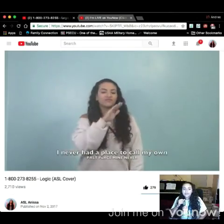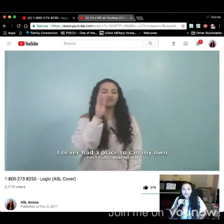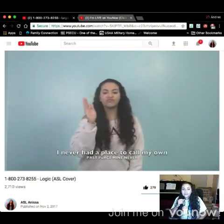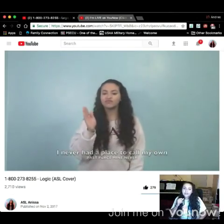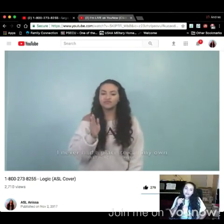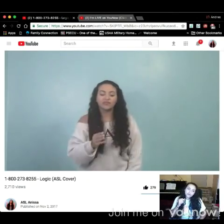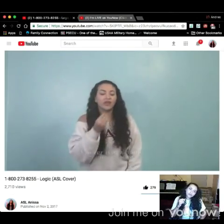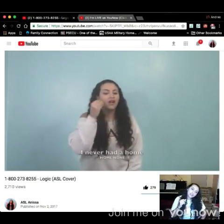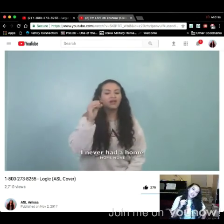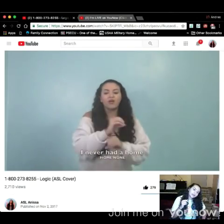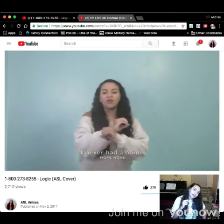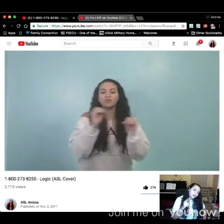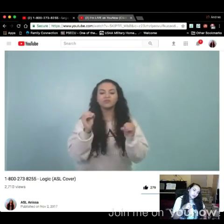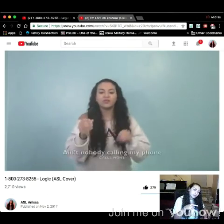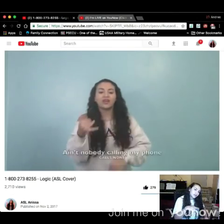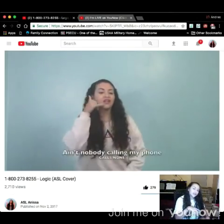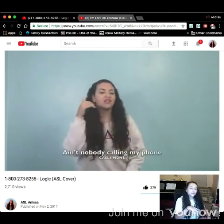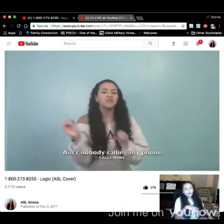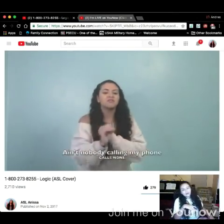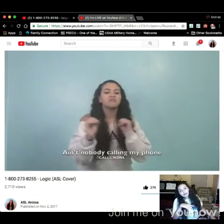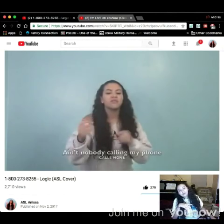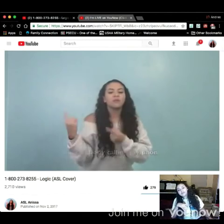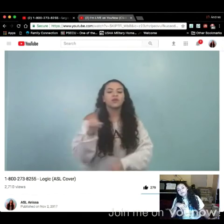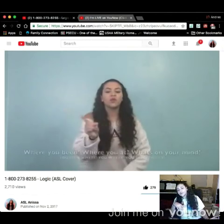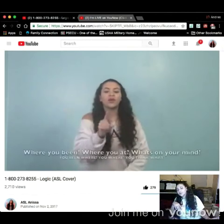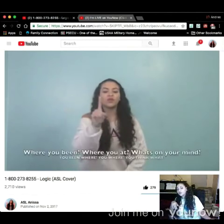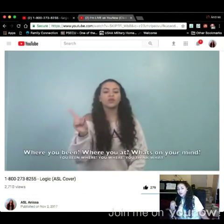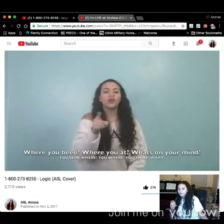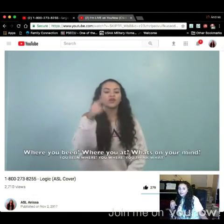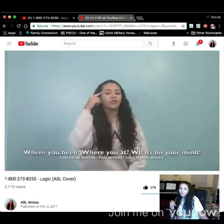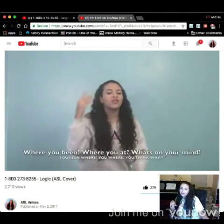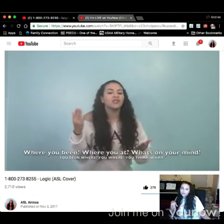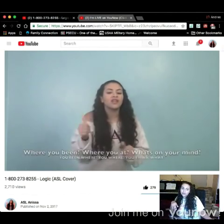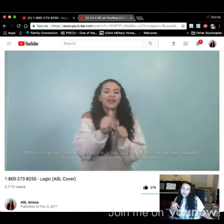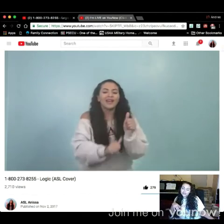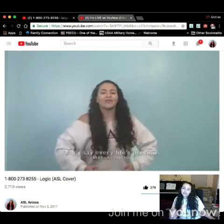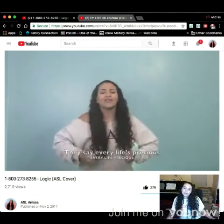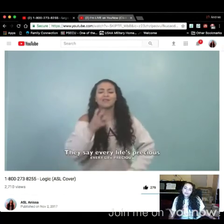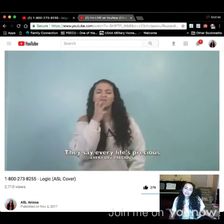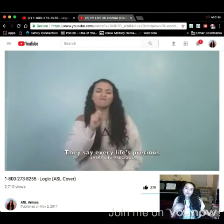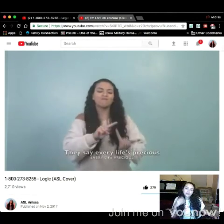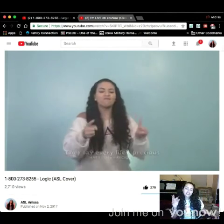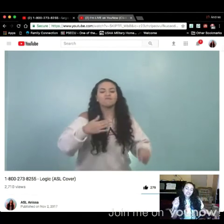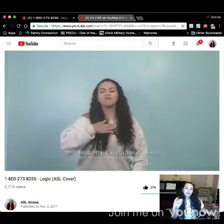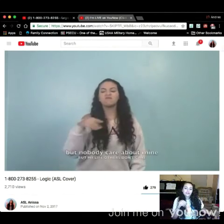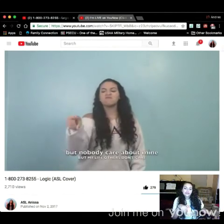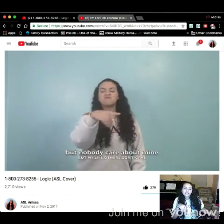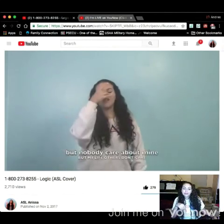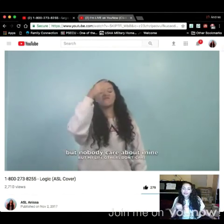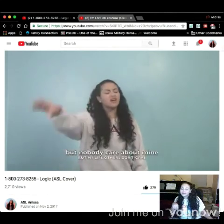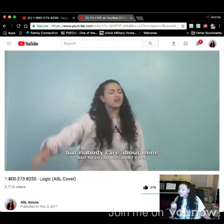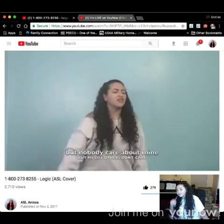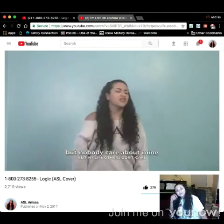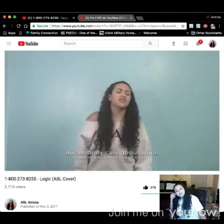To call my own, I never had a home. Ain't nobody calling my phone. Where you at? Where you at? But I messed that up. Even when I just say the words, I messed that